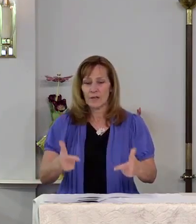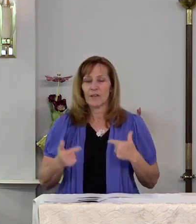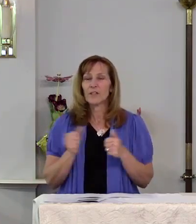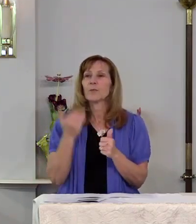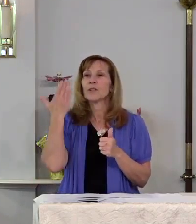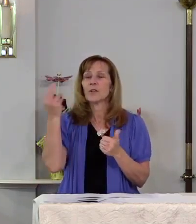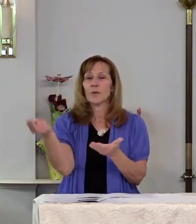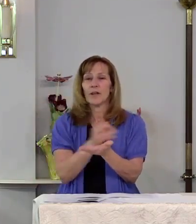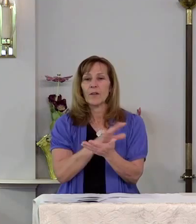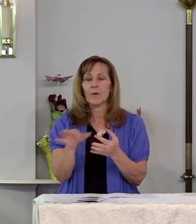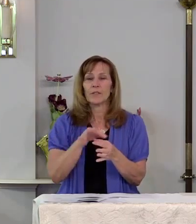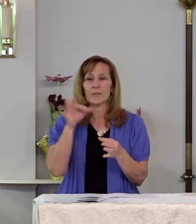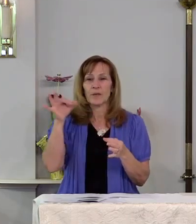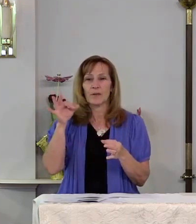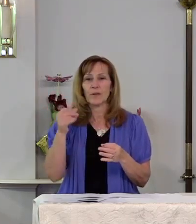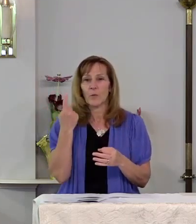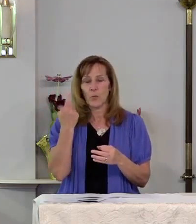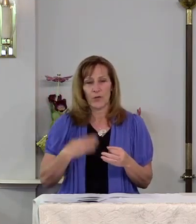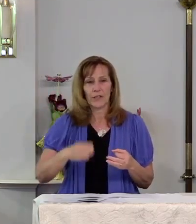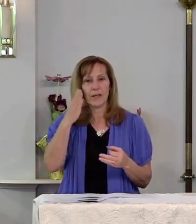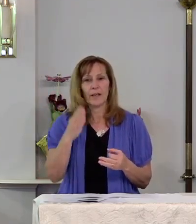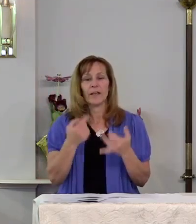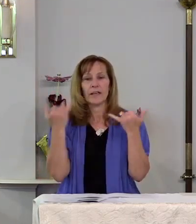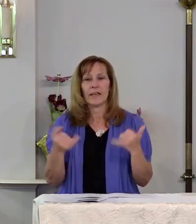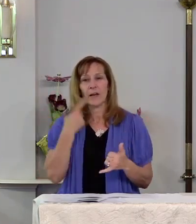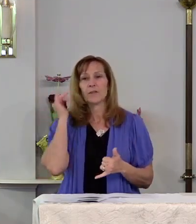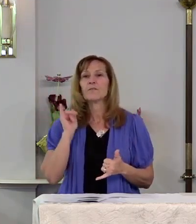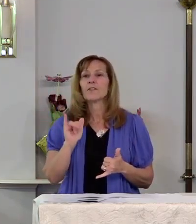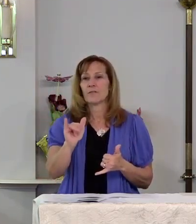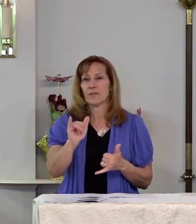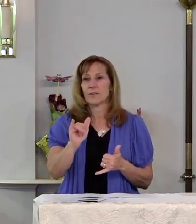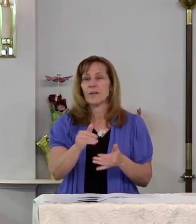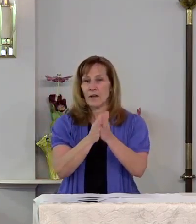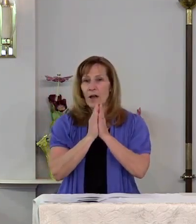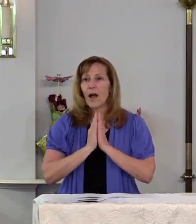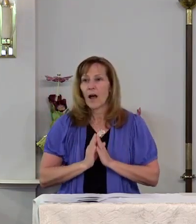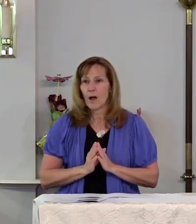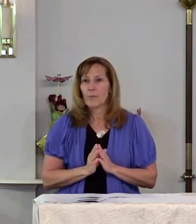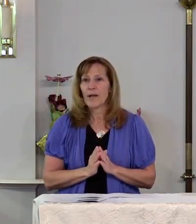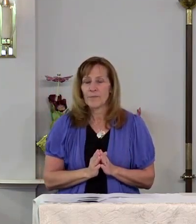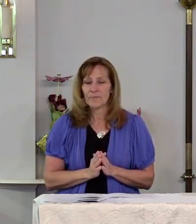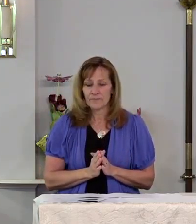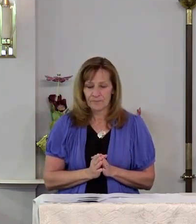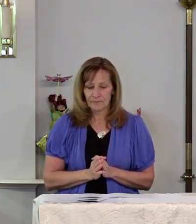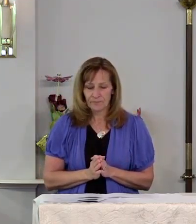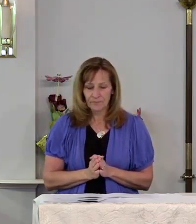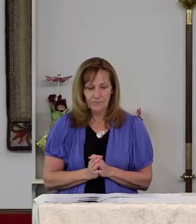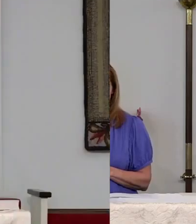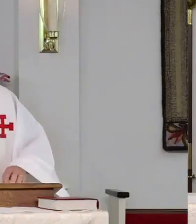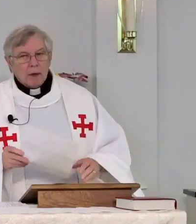with you in the Holy Spirit, one God, now and forever. Amen.